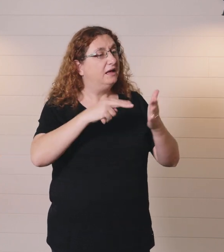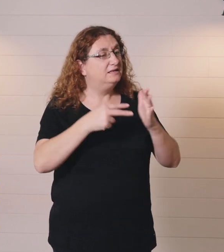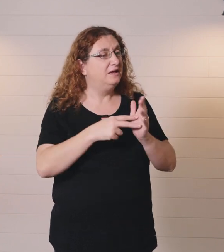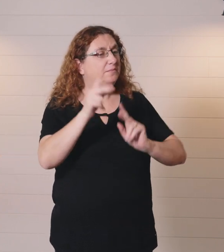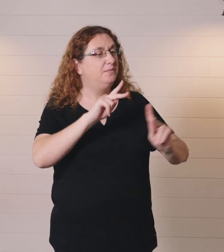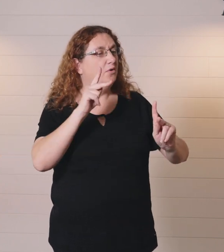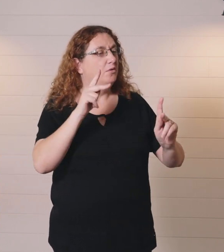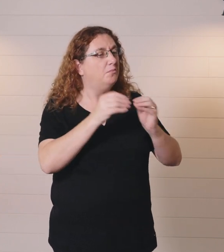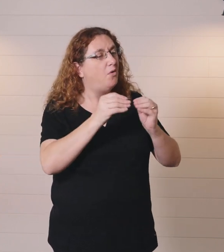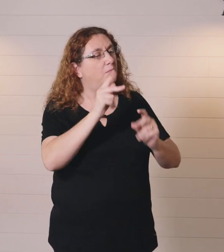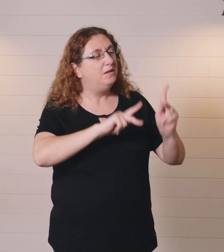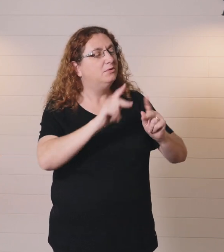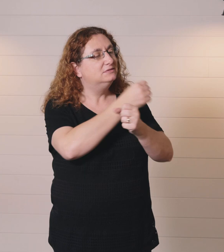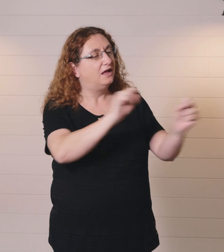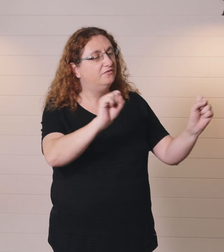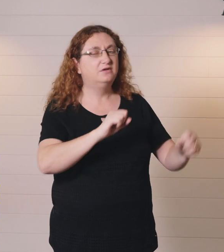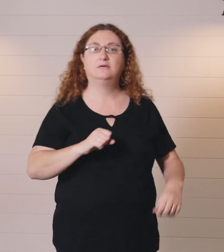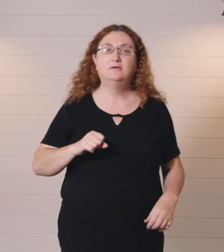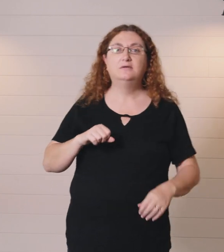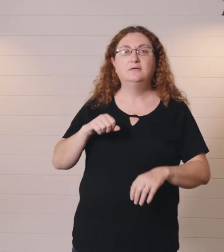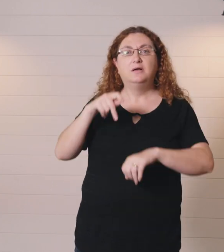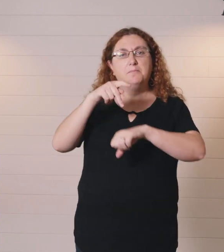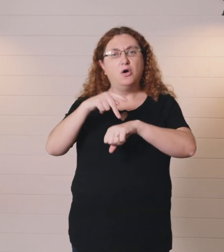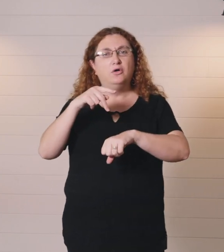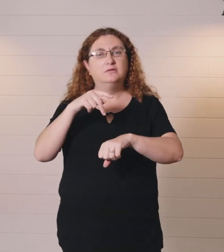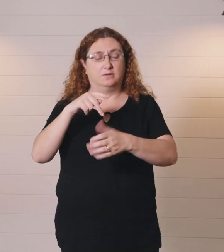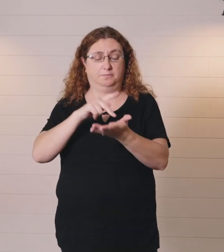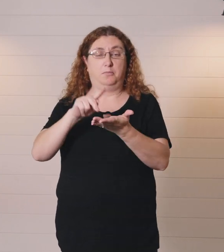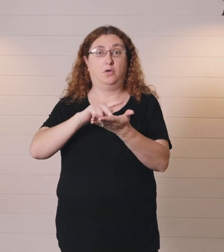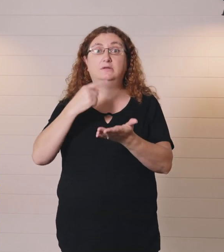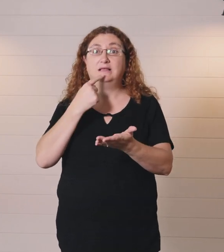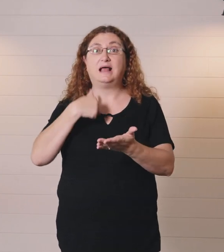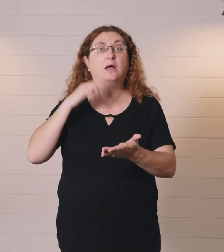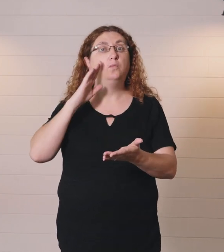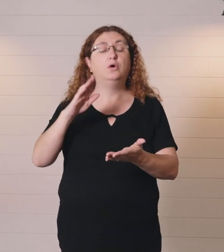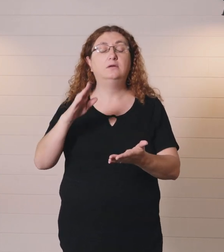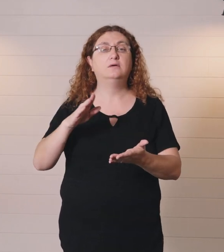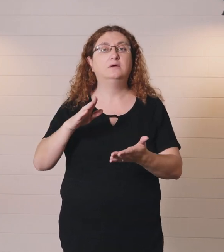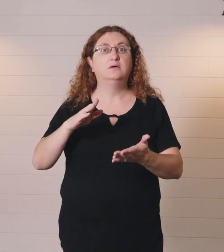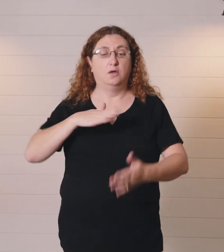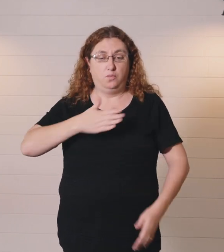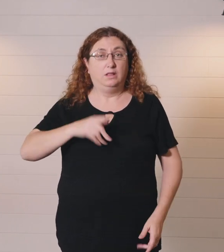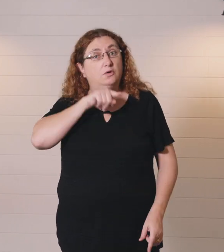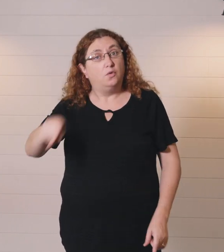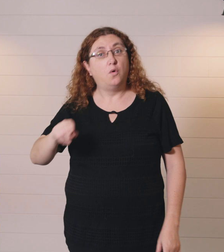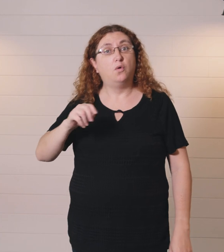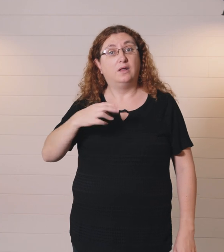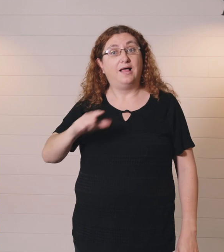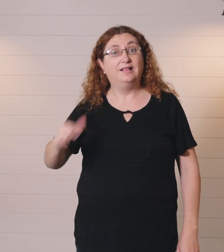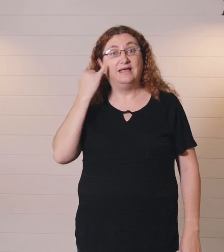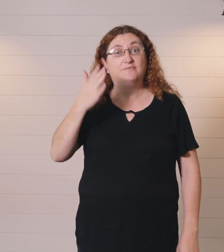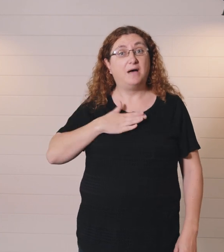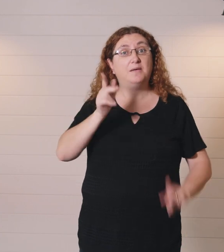text, Paul effectively says, I would be willing personally to go to hell if it meant that